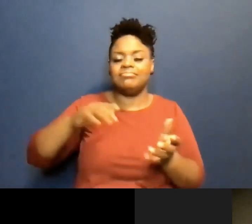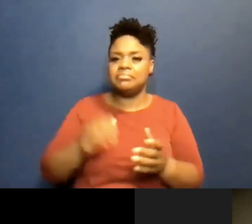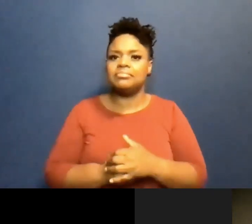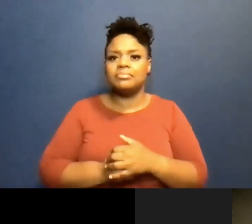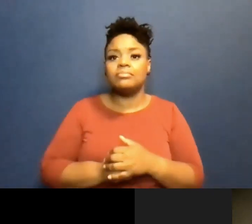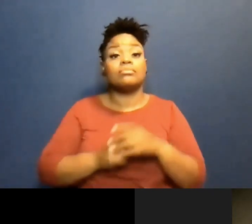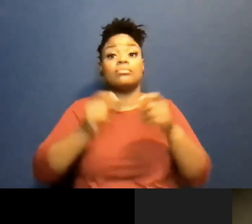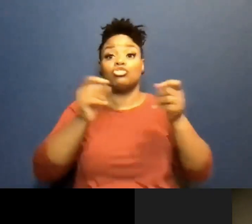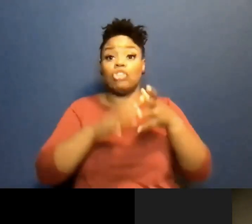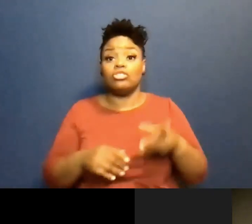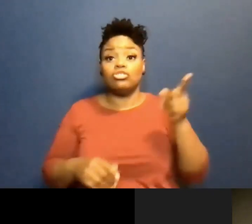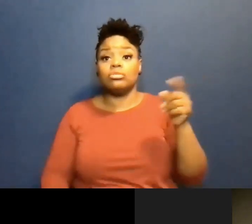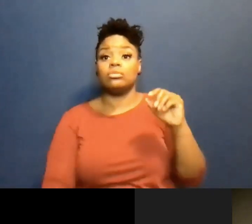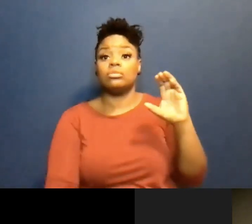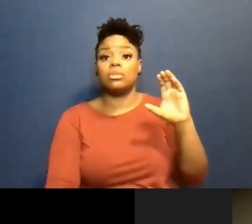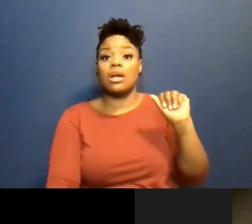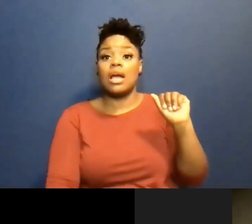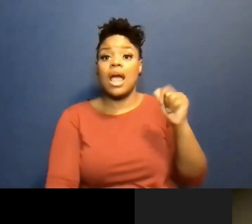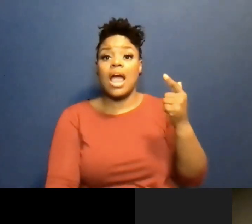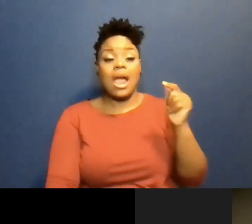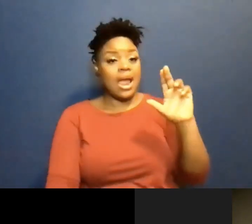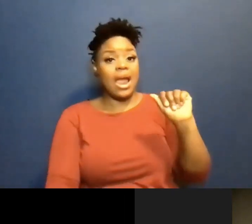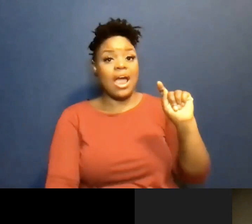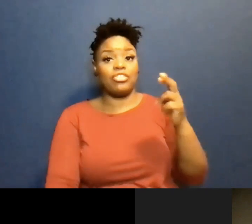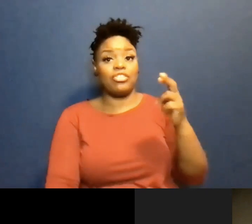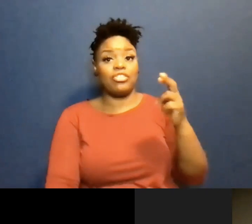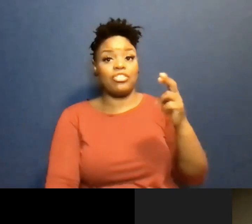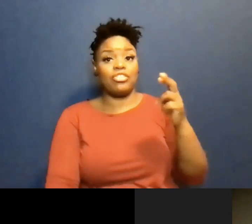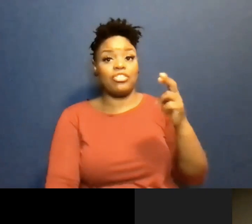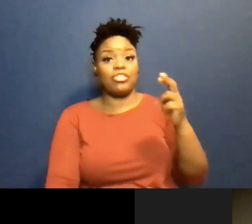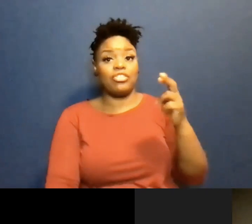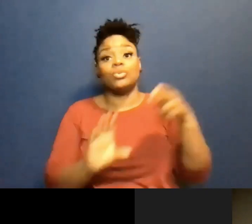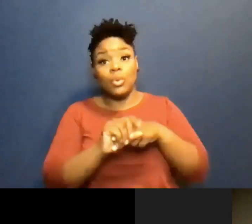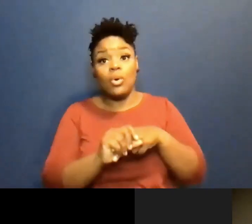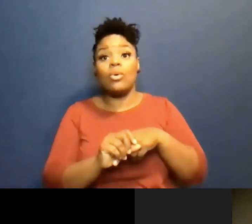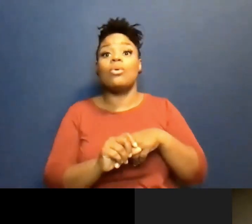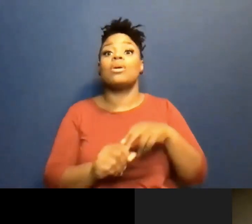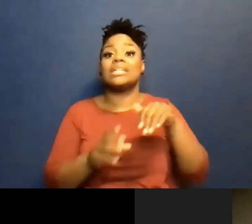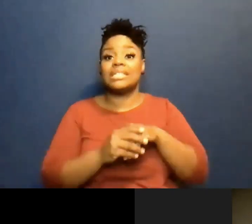make this. She wanted to make a film about me joining the Vietnamese circus, because that's already very cool.